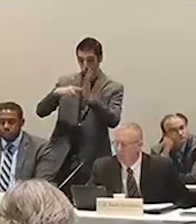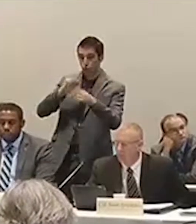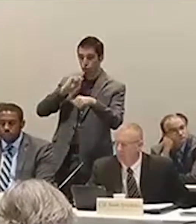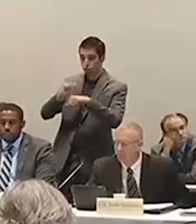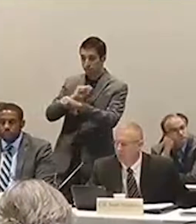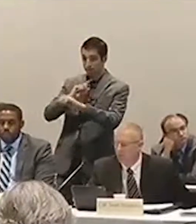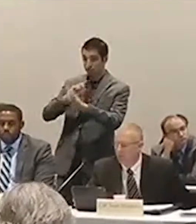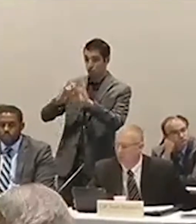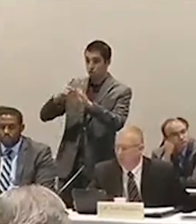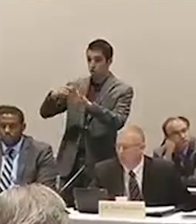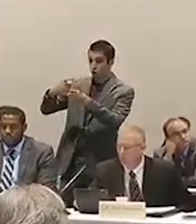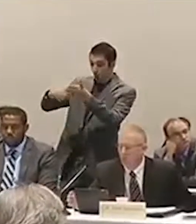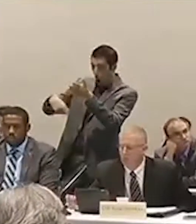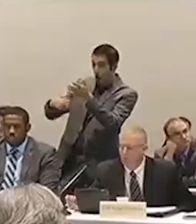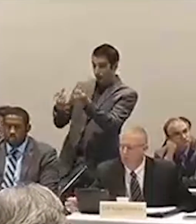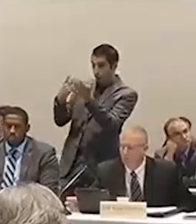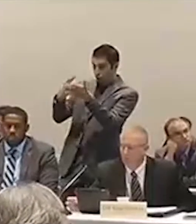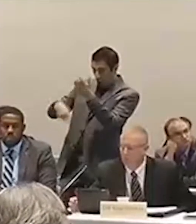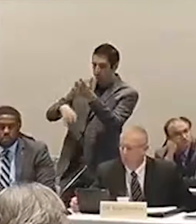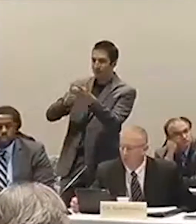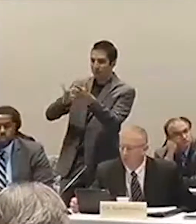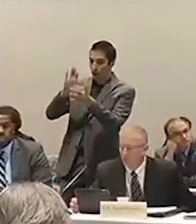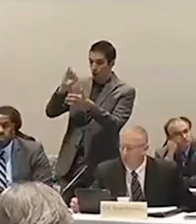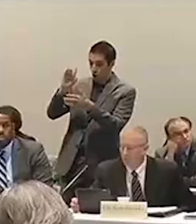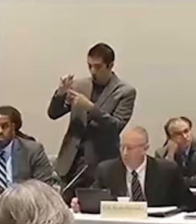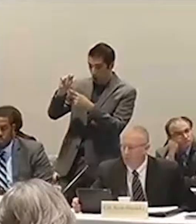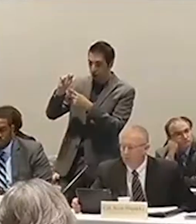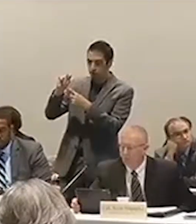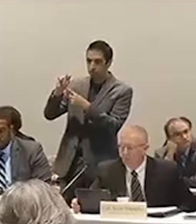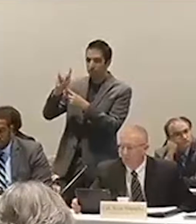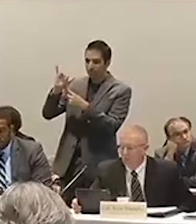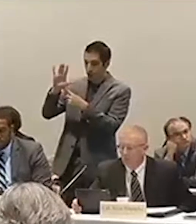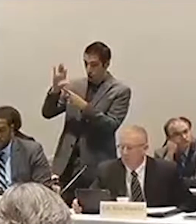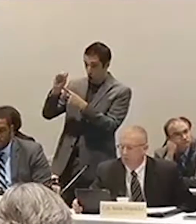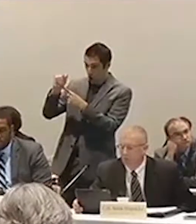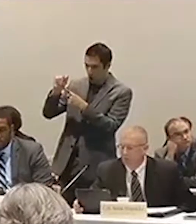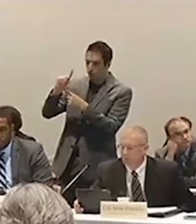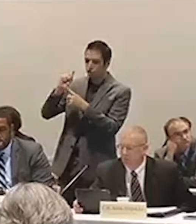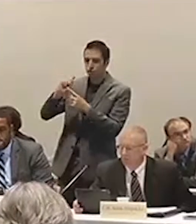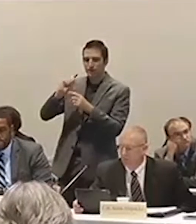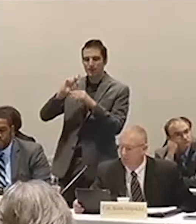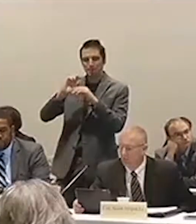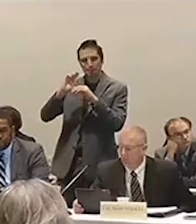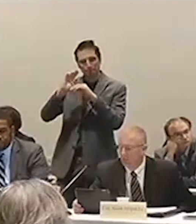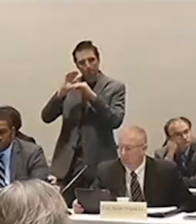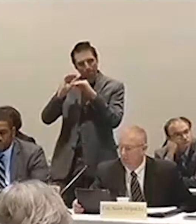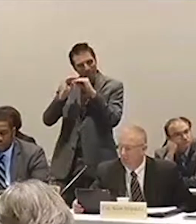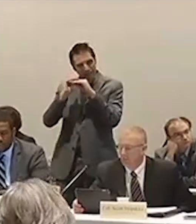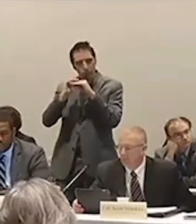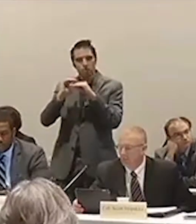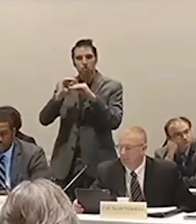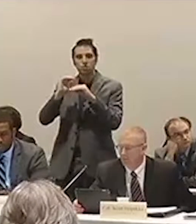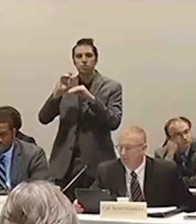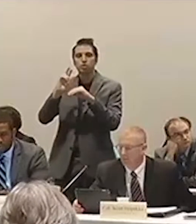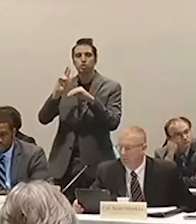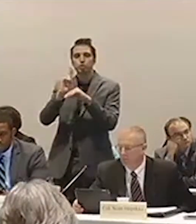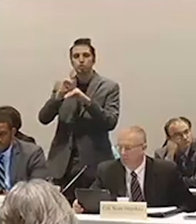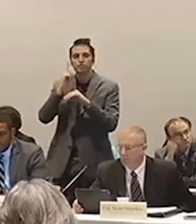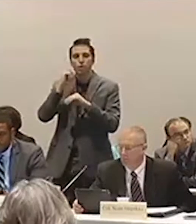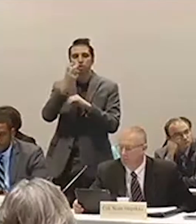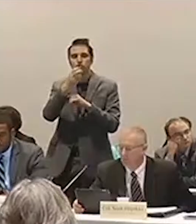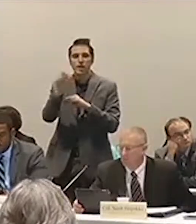costs, and those costs should be, within those costs, you want to see minimal, if any, use of transfers of